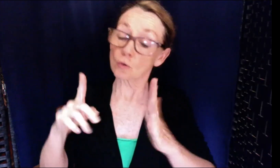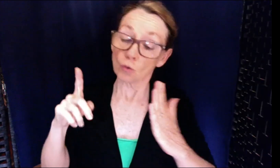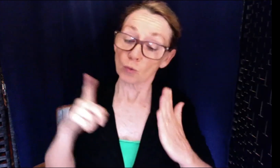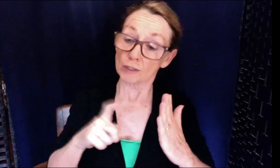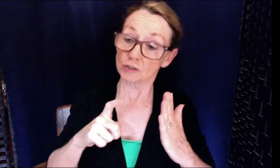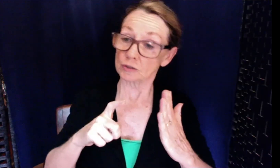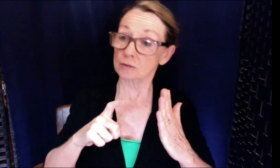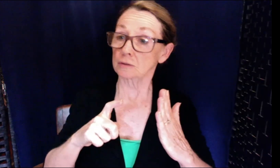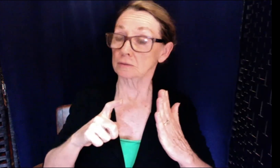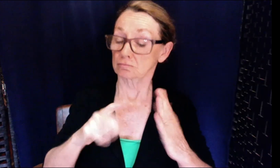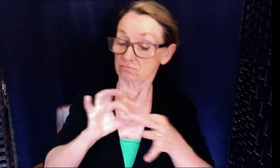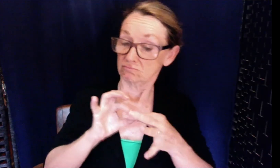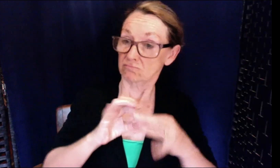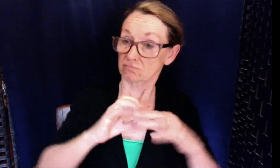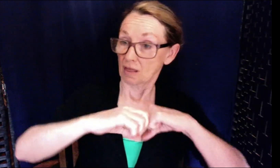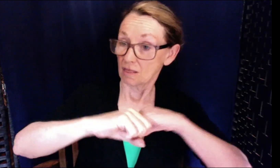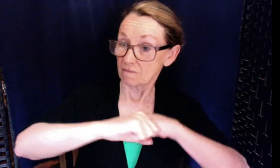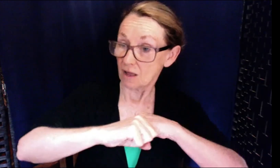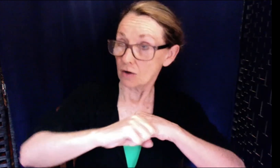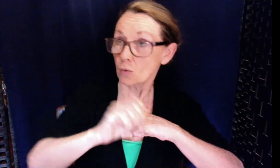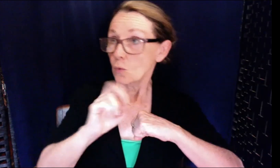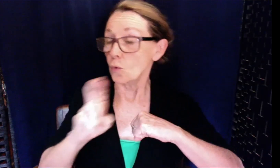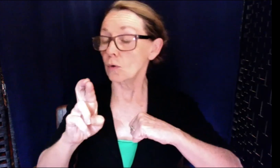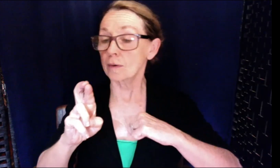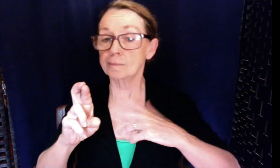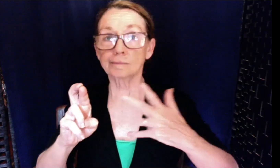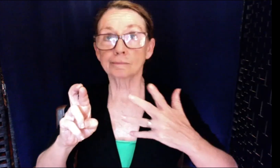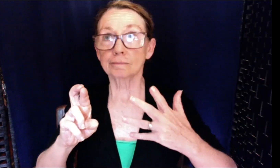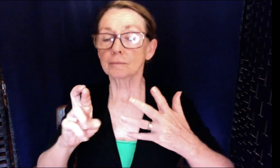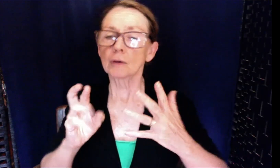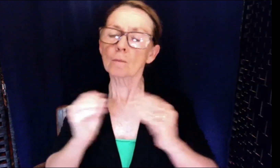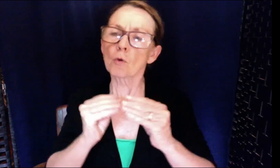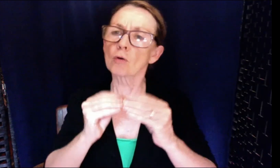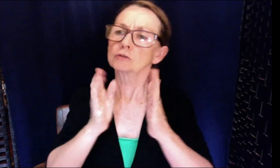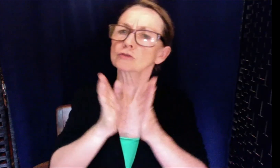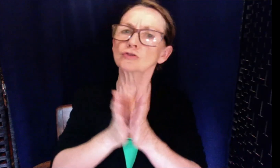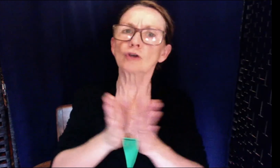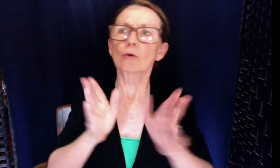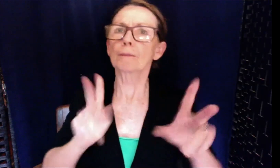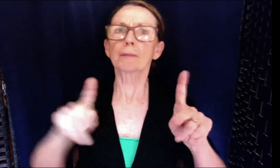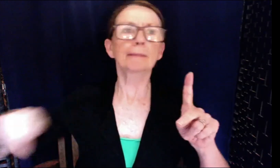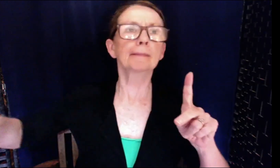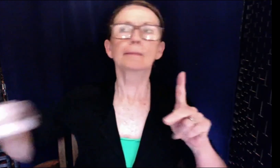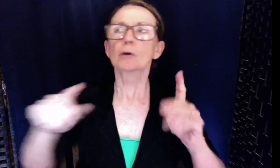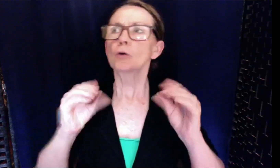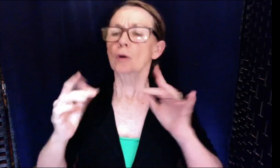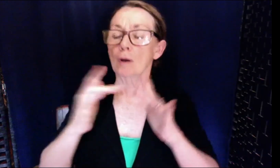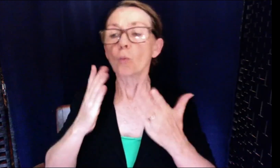out or the letter, so more the general people that there's no contact with would reach out to you. Does that sound